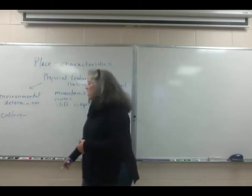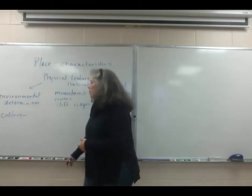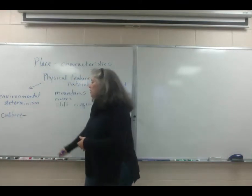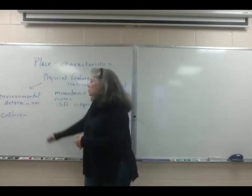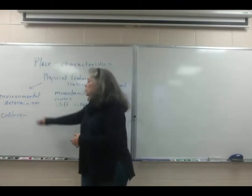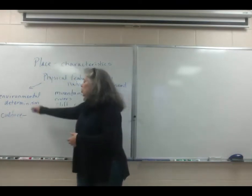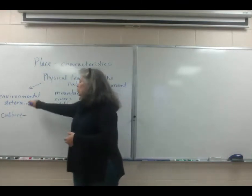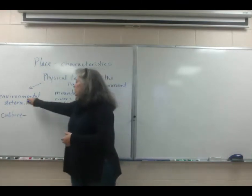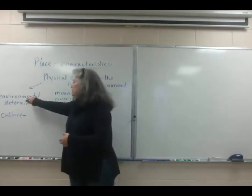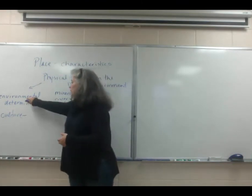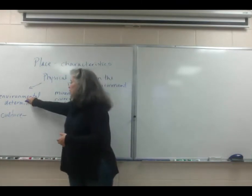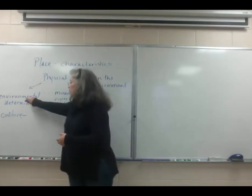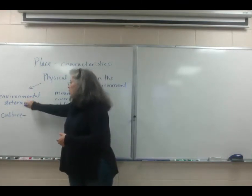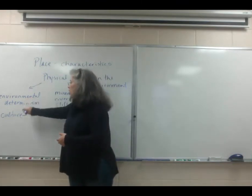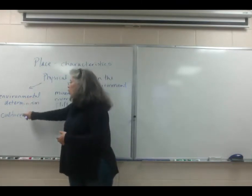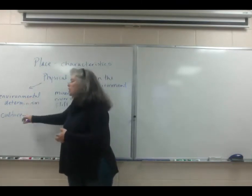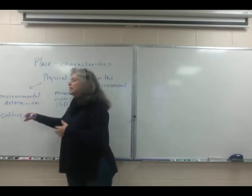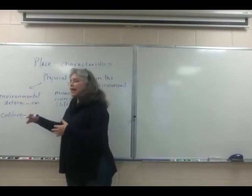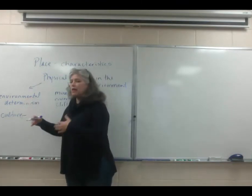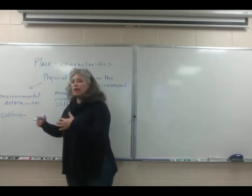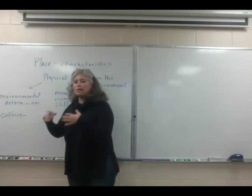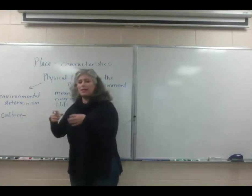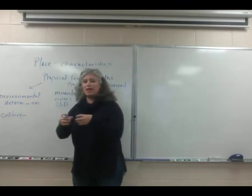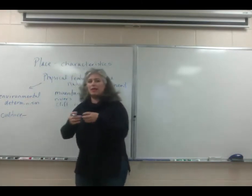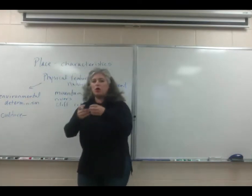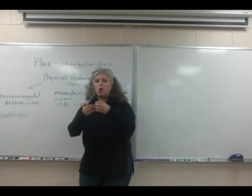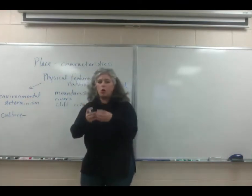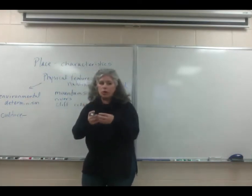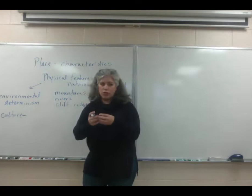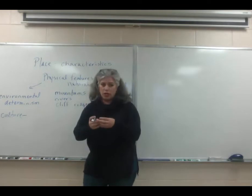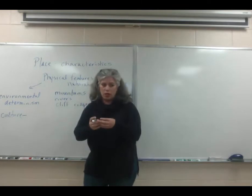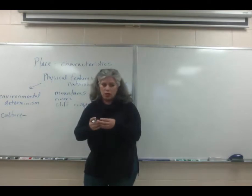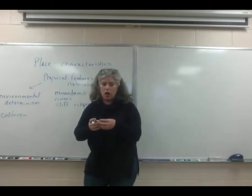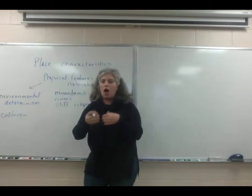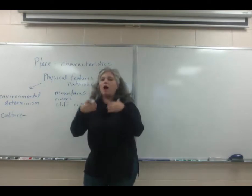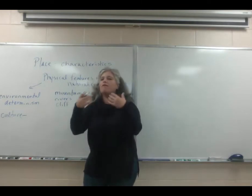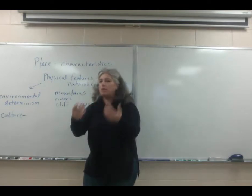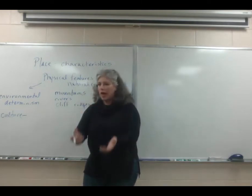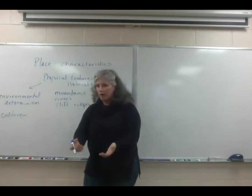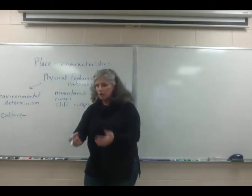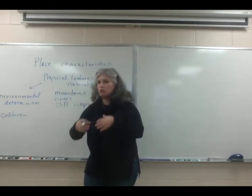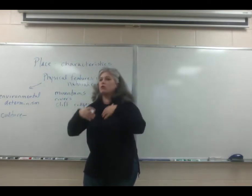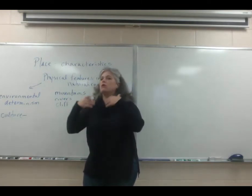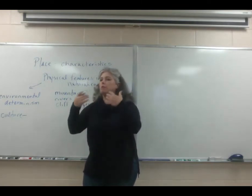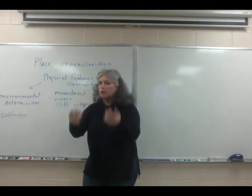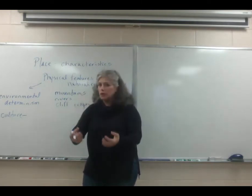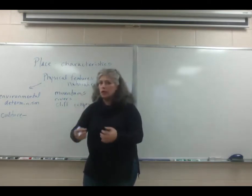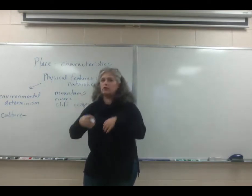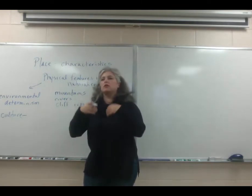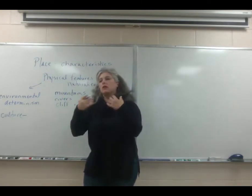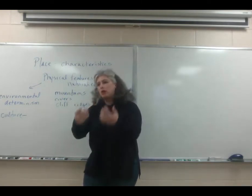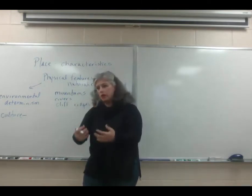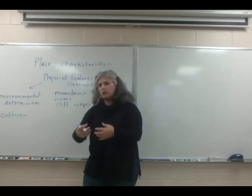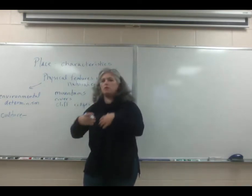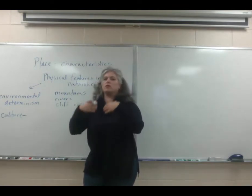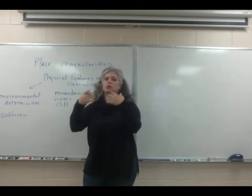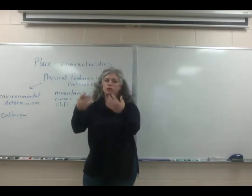environmental determinism would tell us that the origin of the behaviors, beliefs, customs,